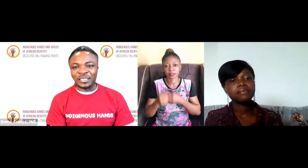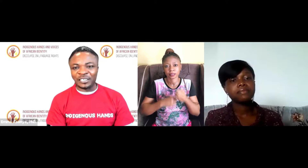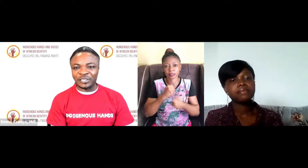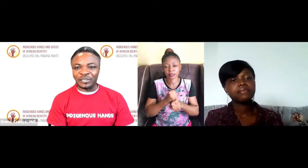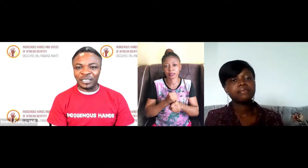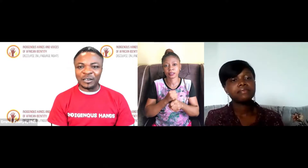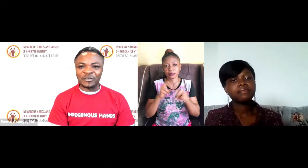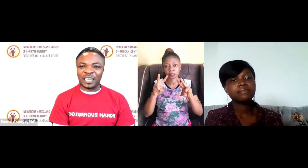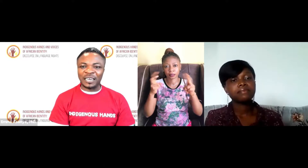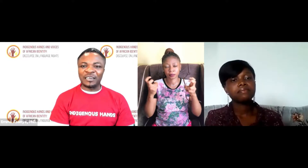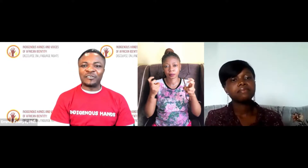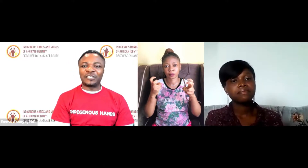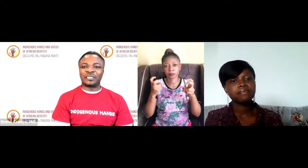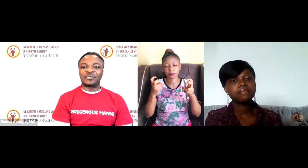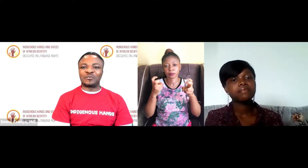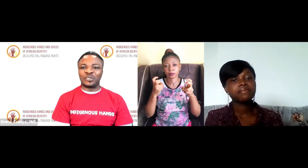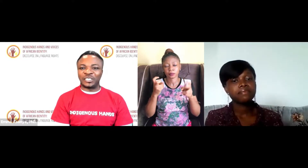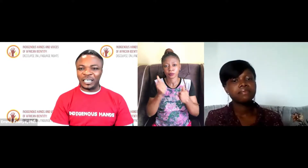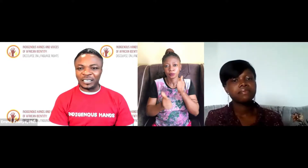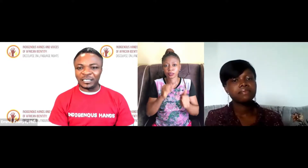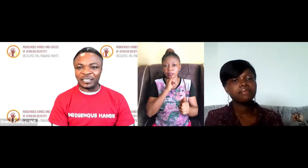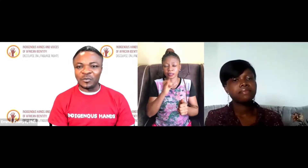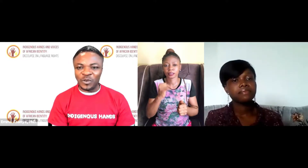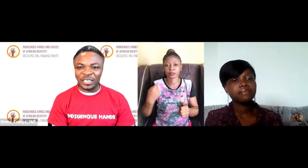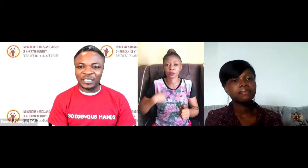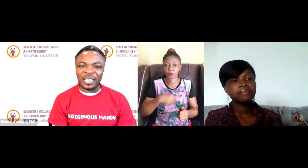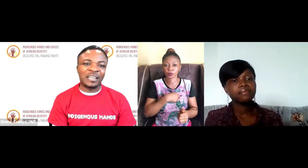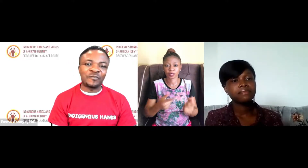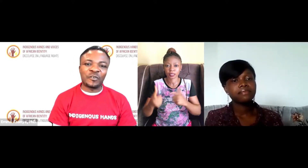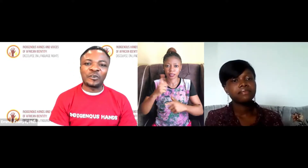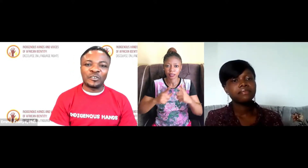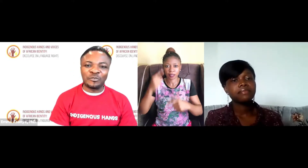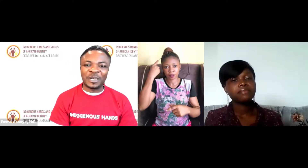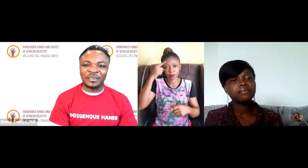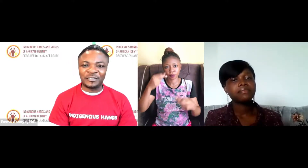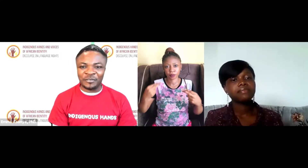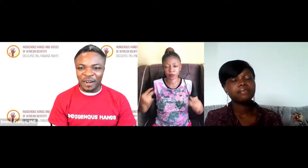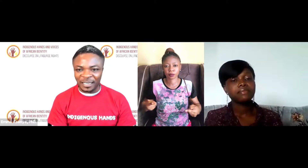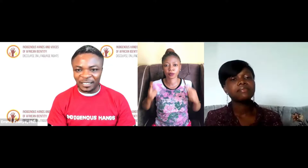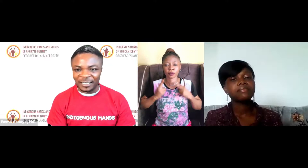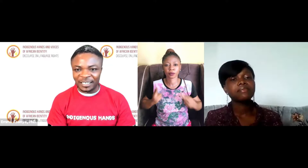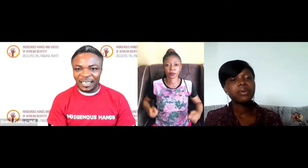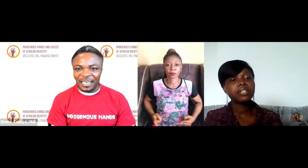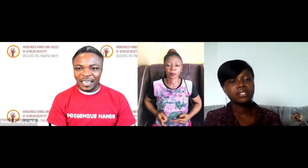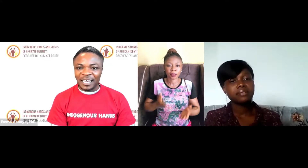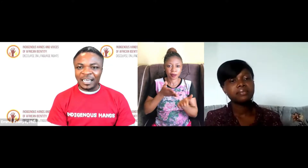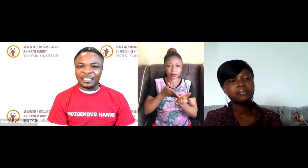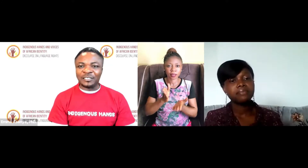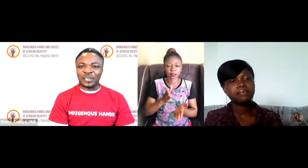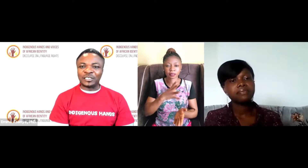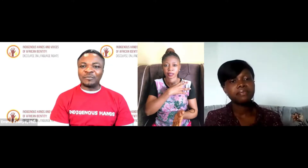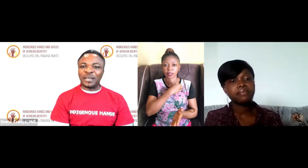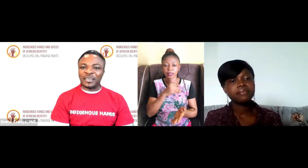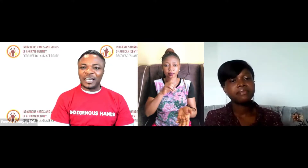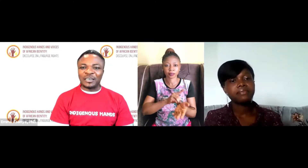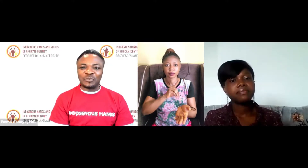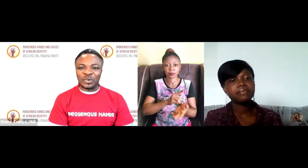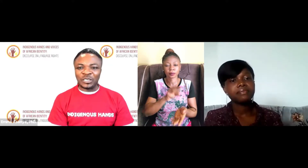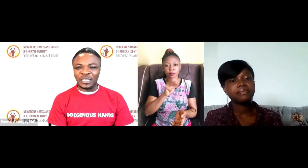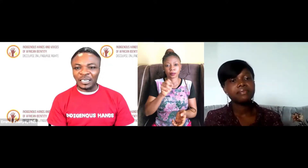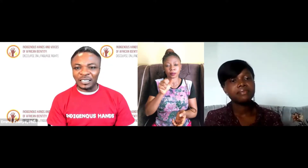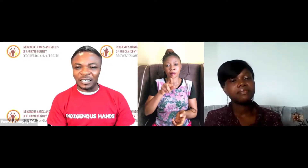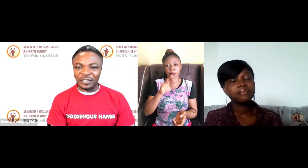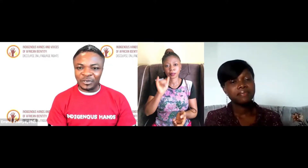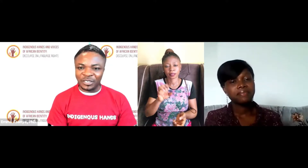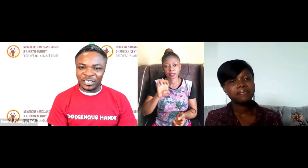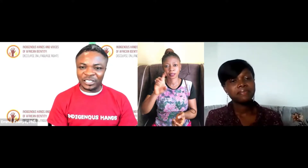for International Day of Sign Languages, which is We Sign for Human Rights. And Dr. Mary